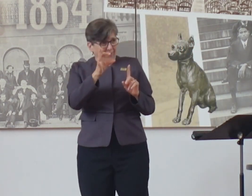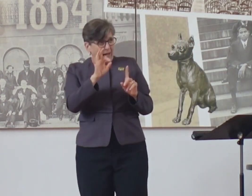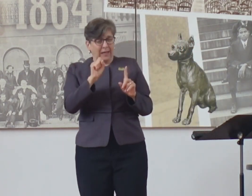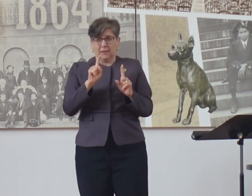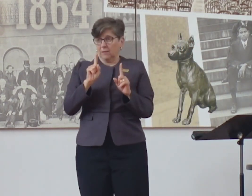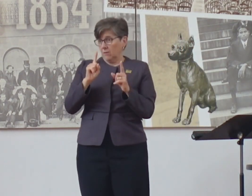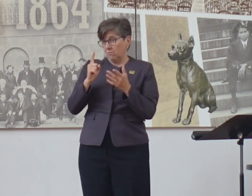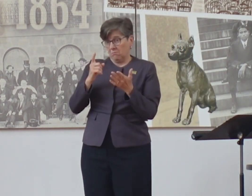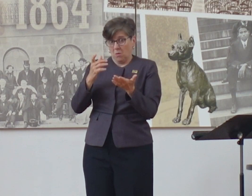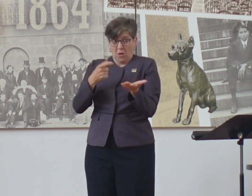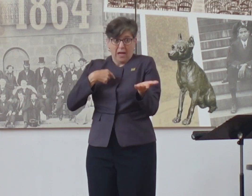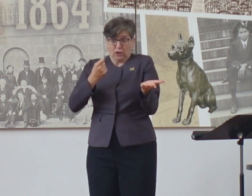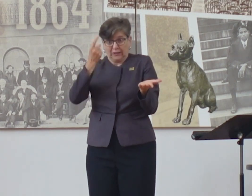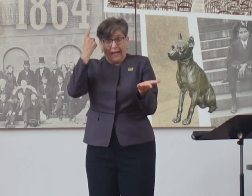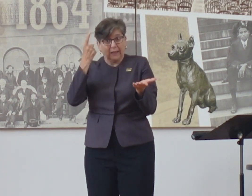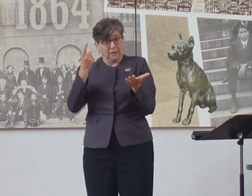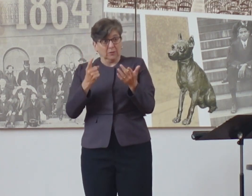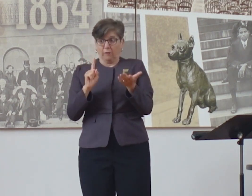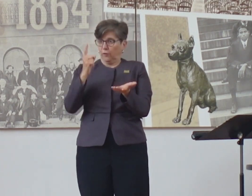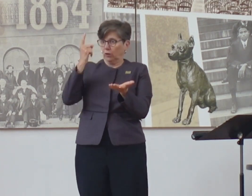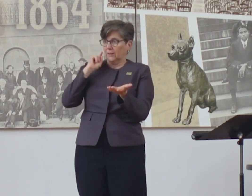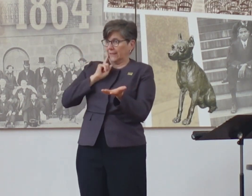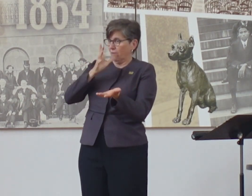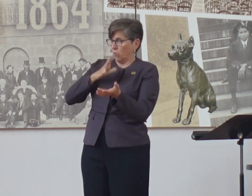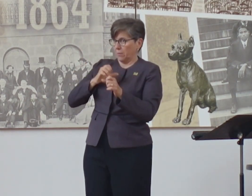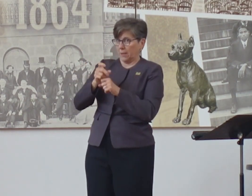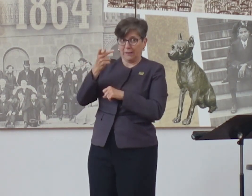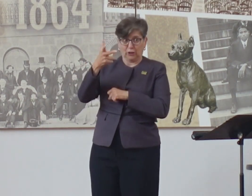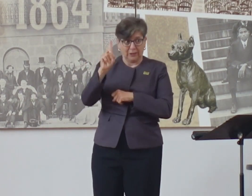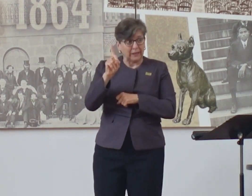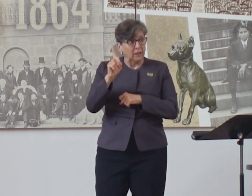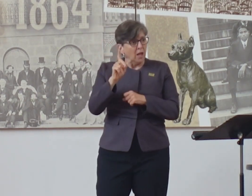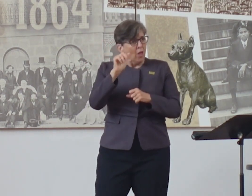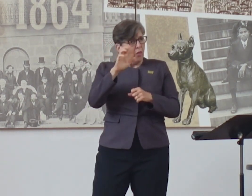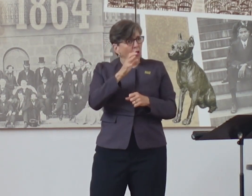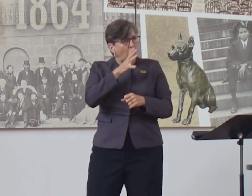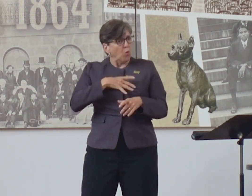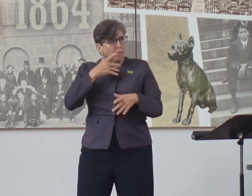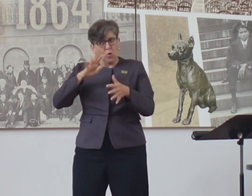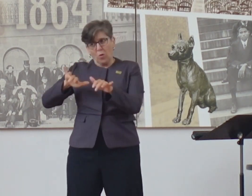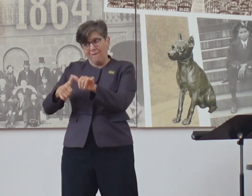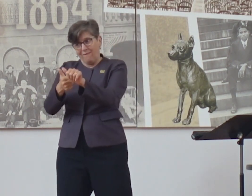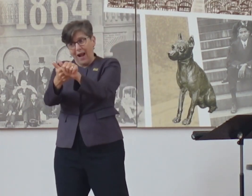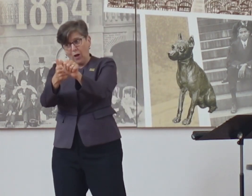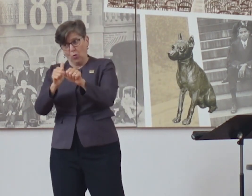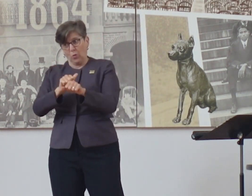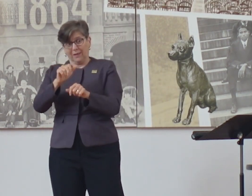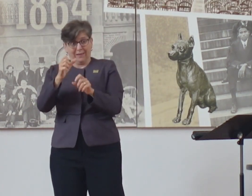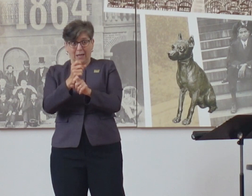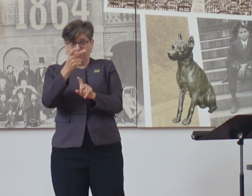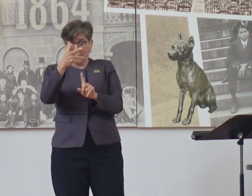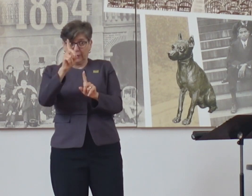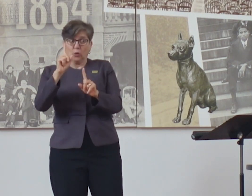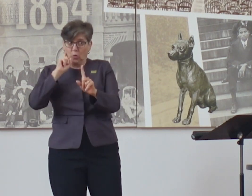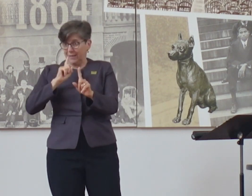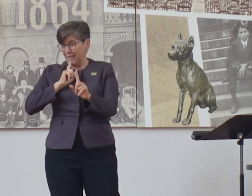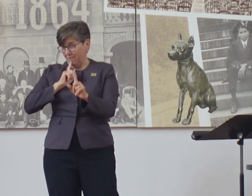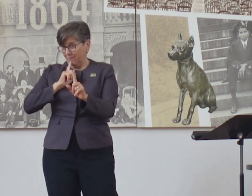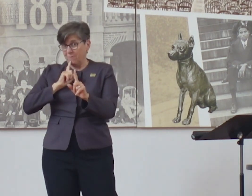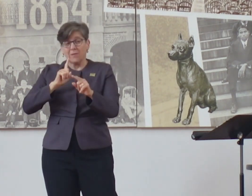To get her a doctorate degree as she did back in 1969, as the first deaf woman to get a PhD in English. Many, of course, were able to follow and